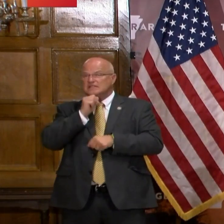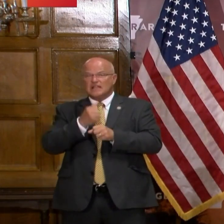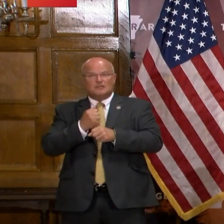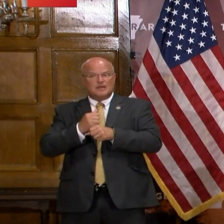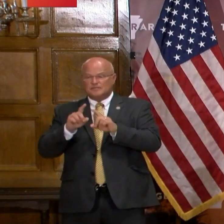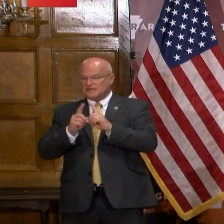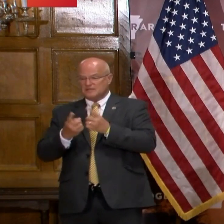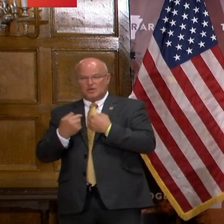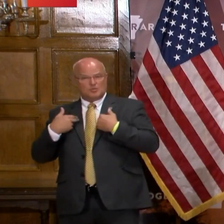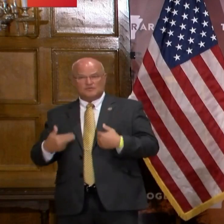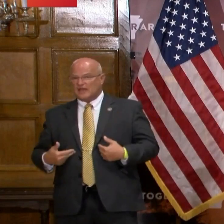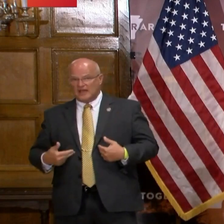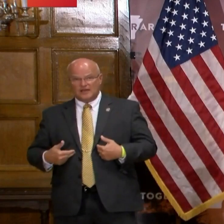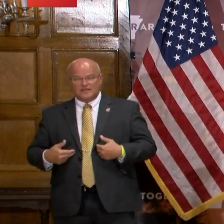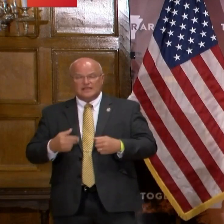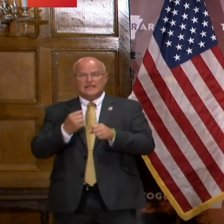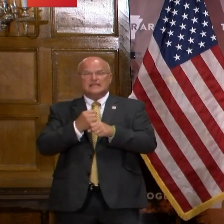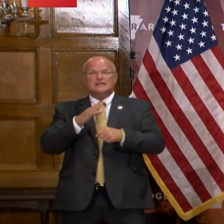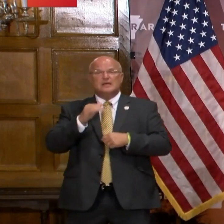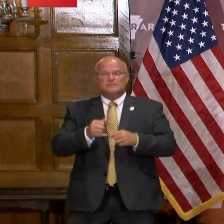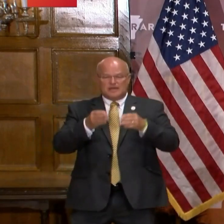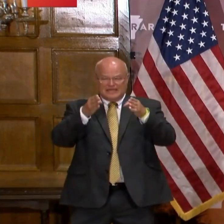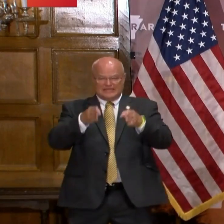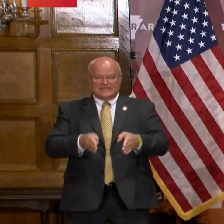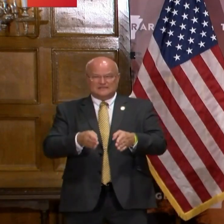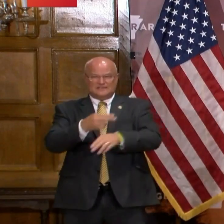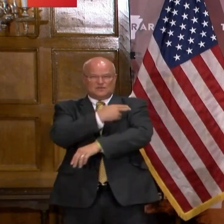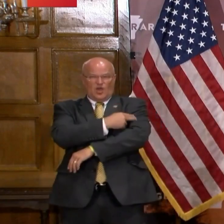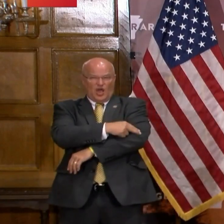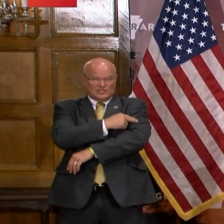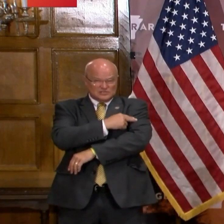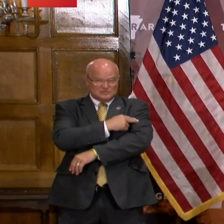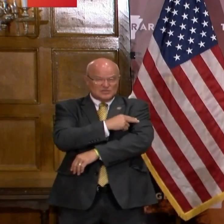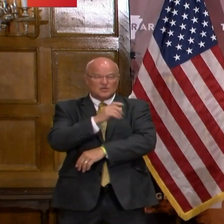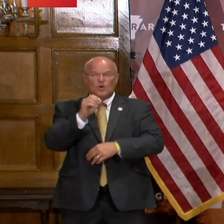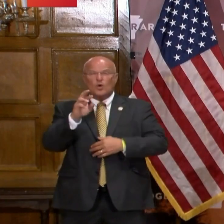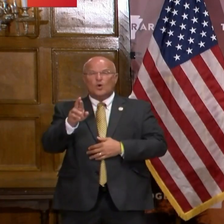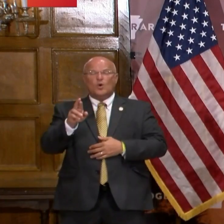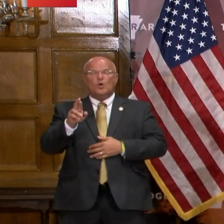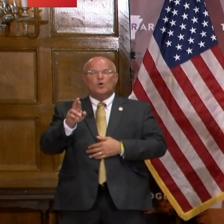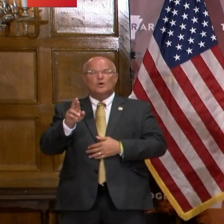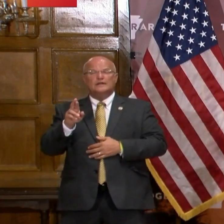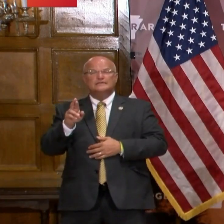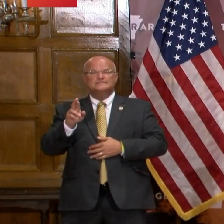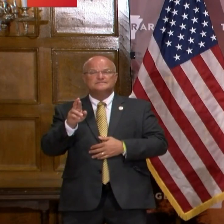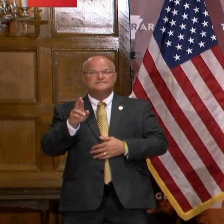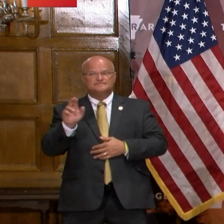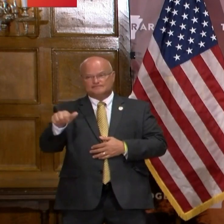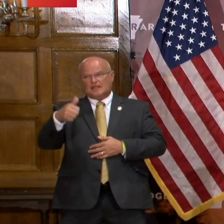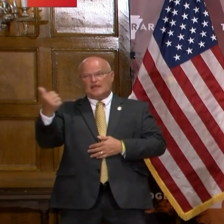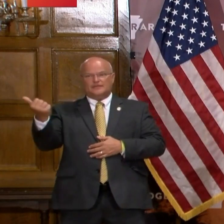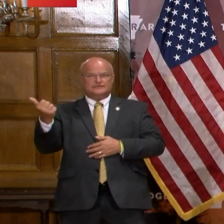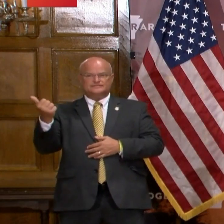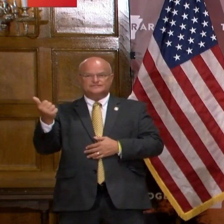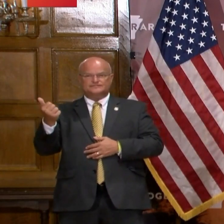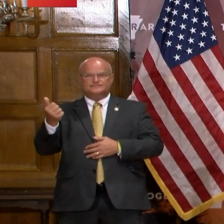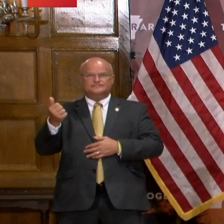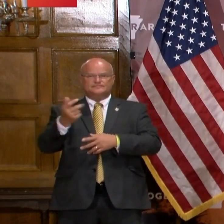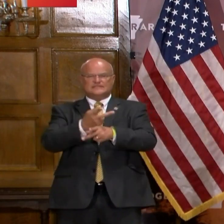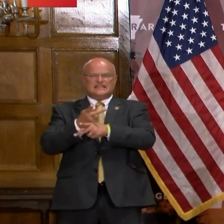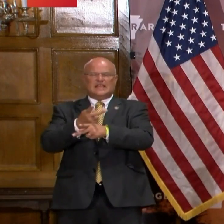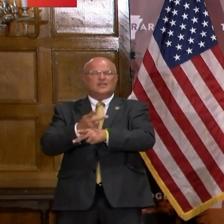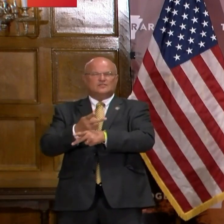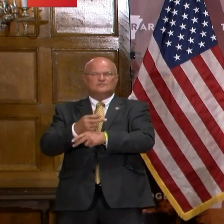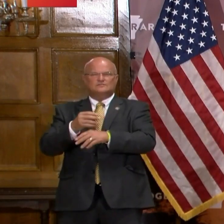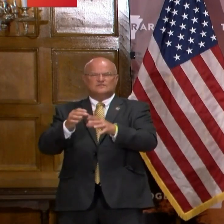by the Department of Health. It's made by each individual hospital or other care